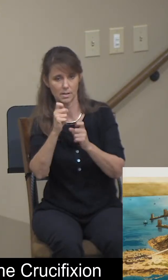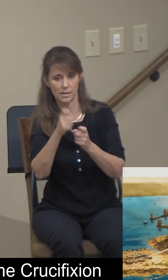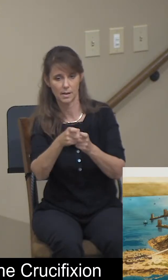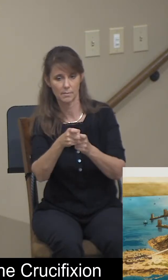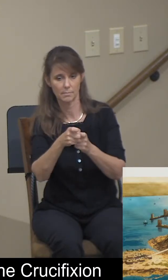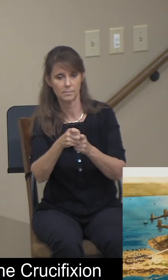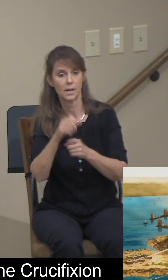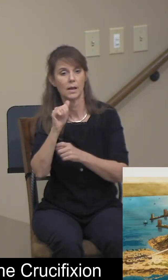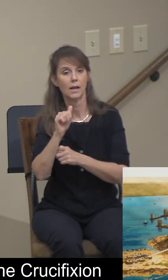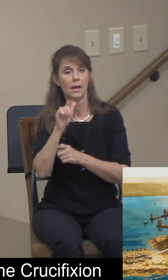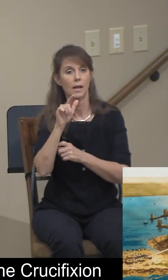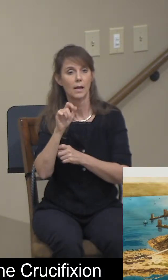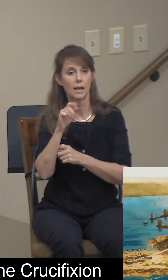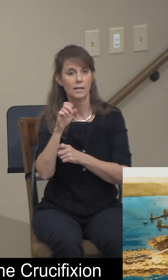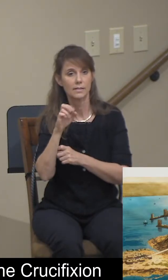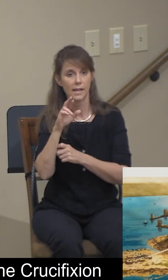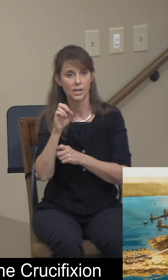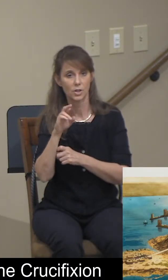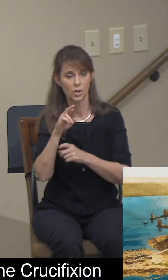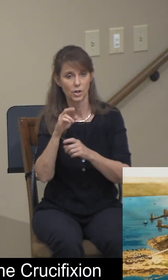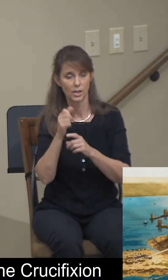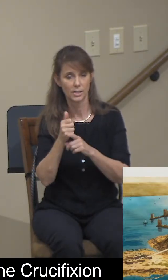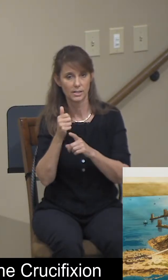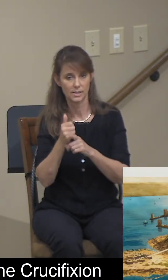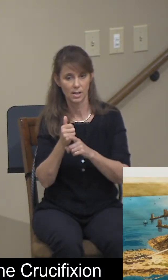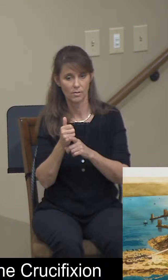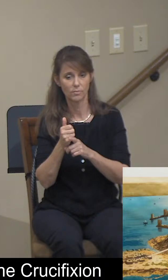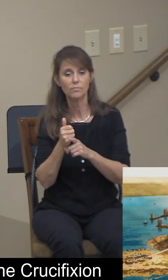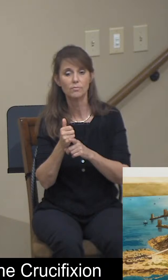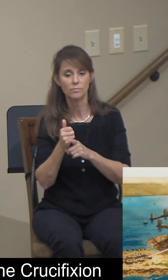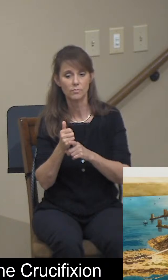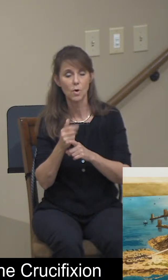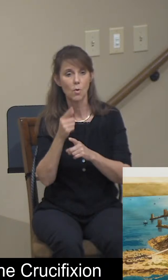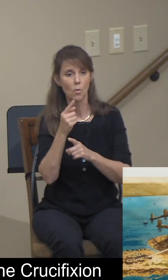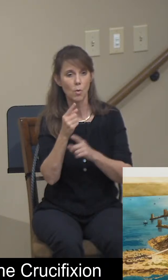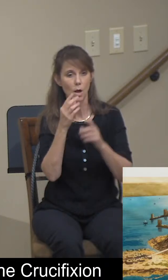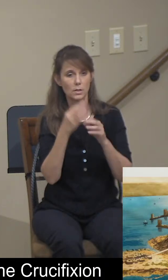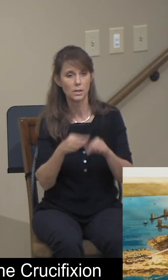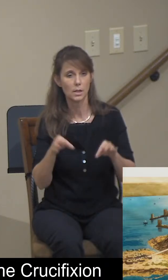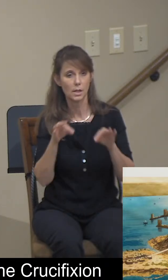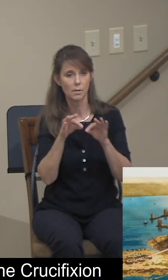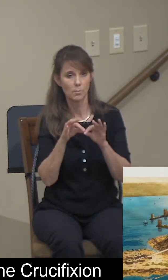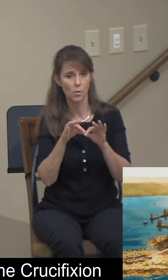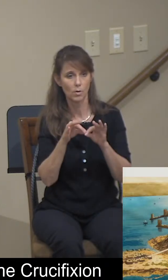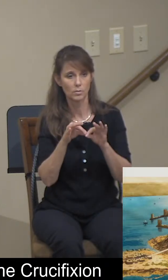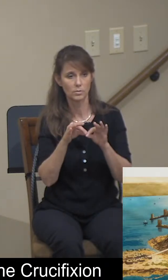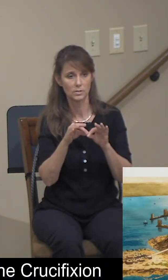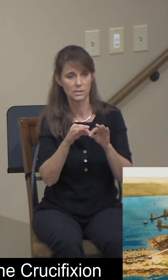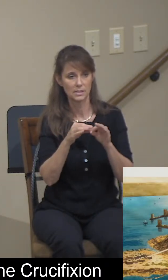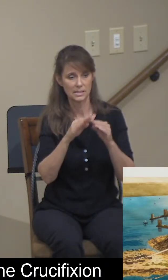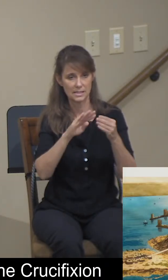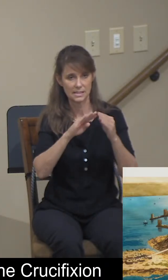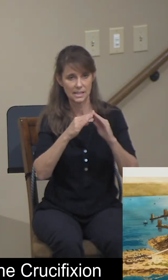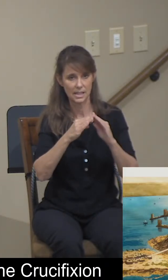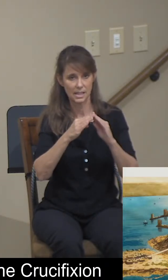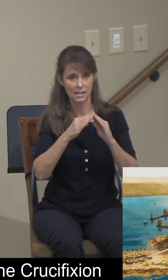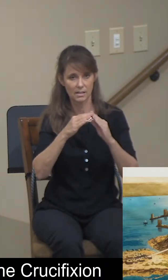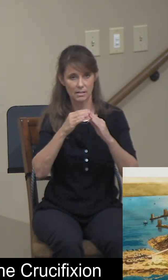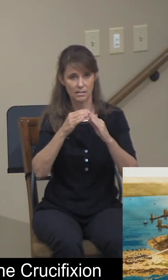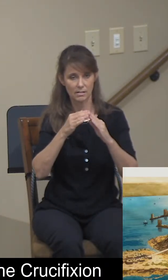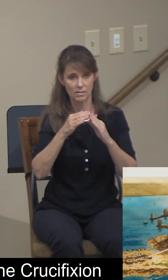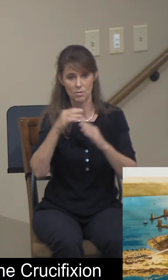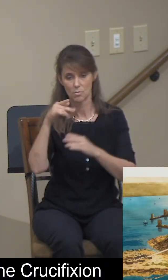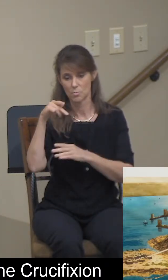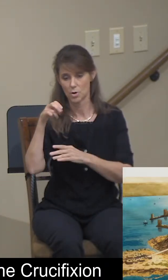After the primary army of the Persians had fallen, only one important, well-defended city under Persian rule and